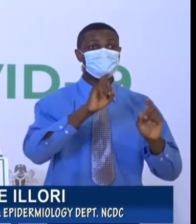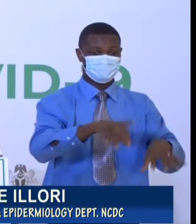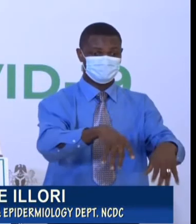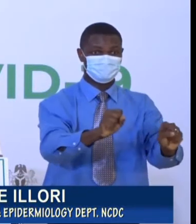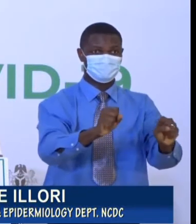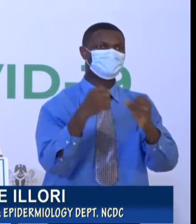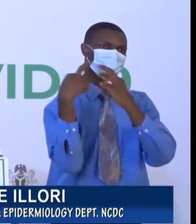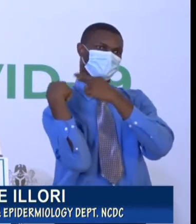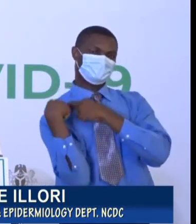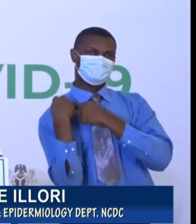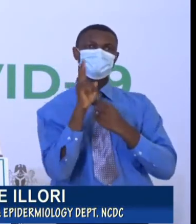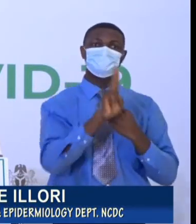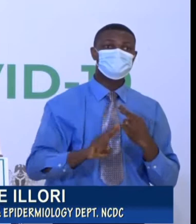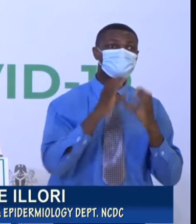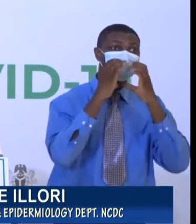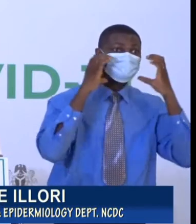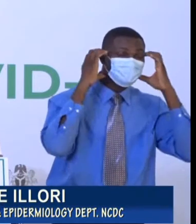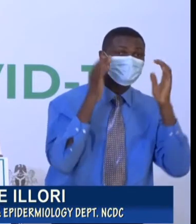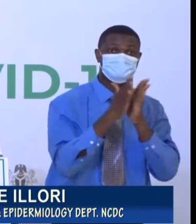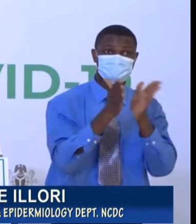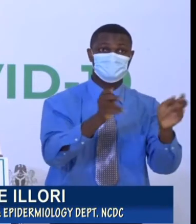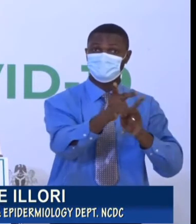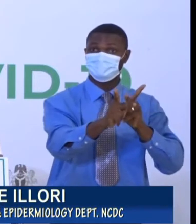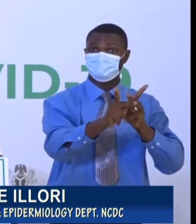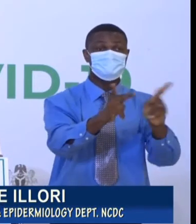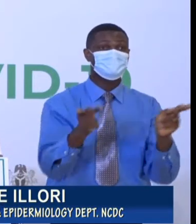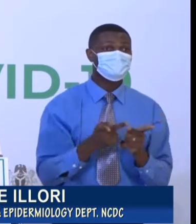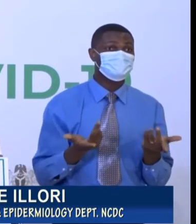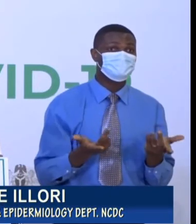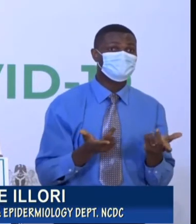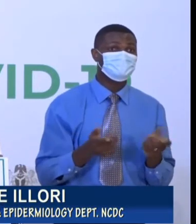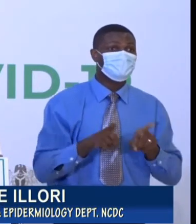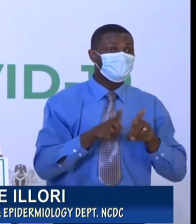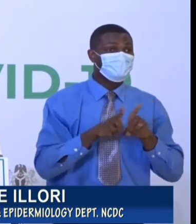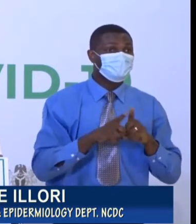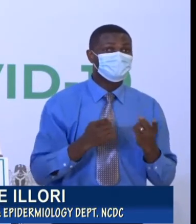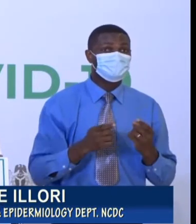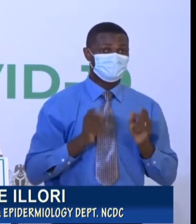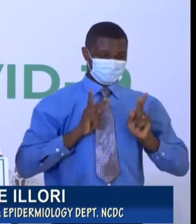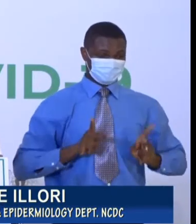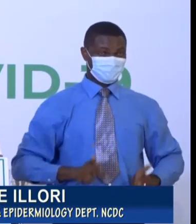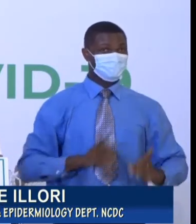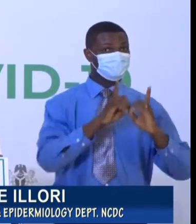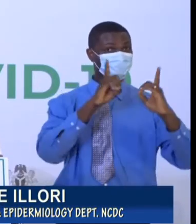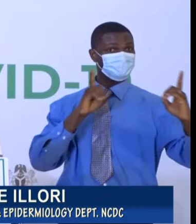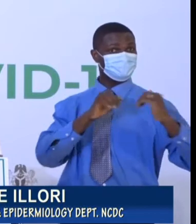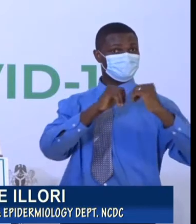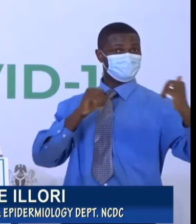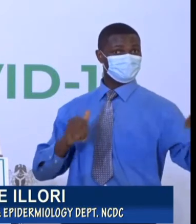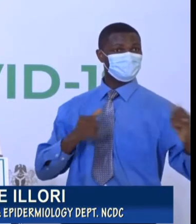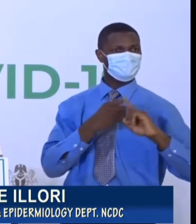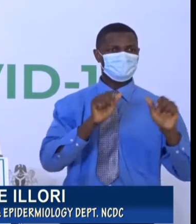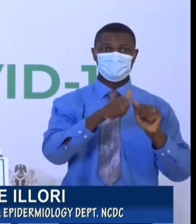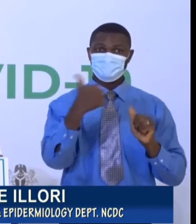responsibility by using masks in public places, maintaining that physical distance from